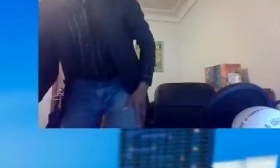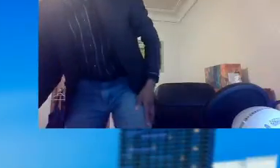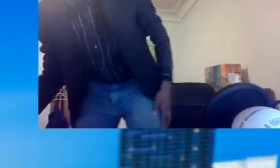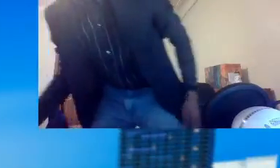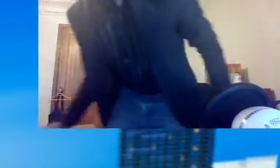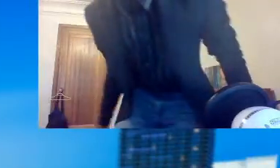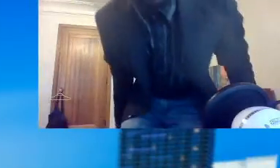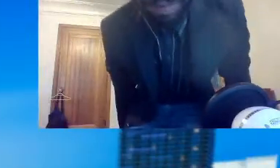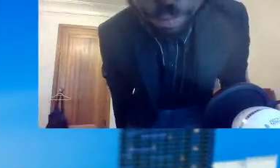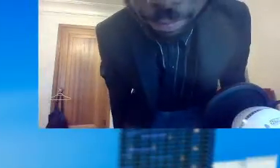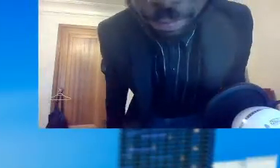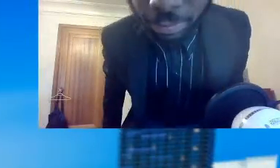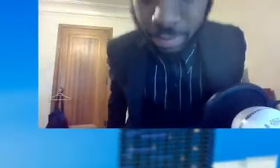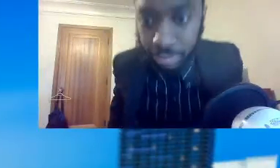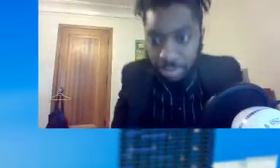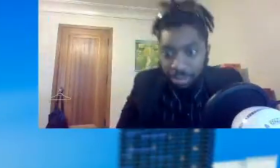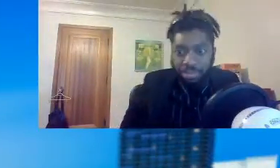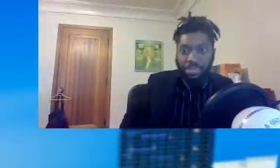Drinking Labatt's Blue.